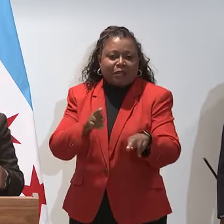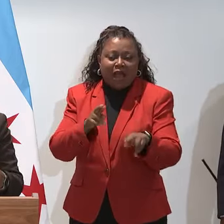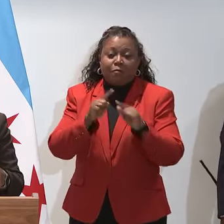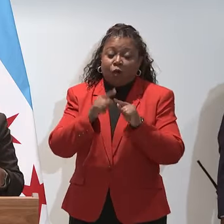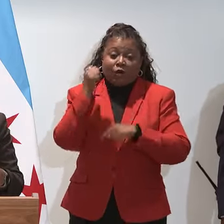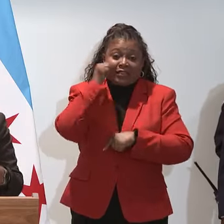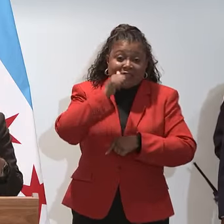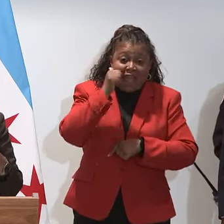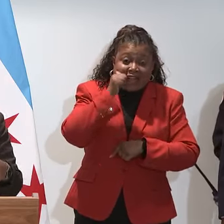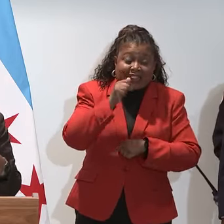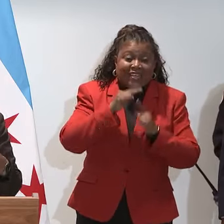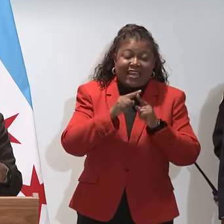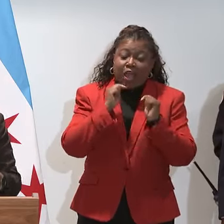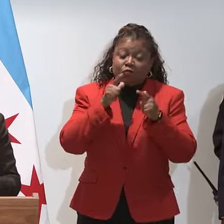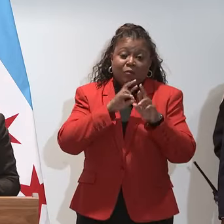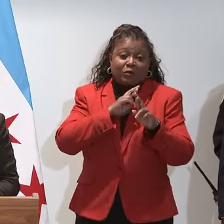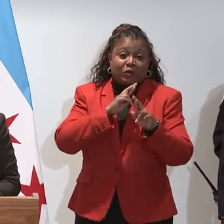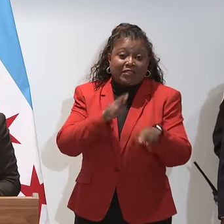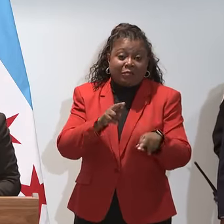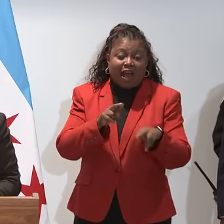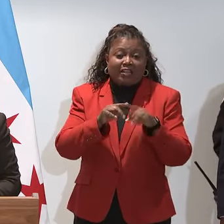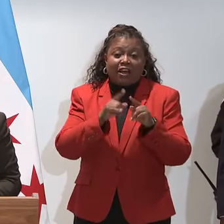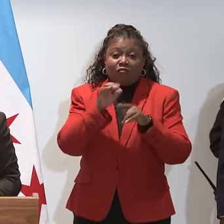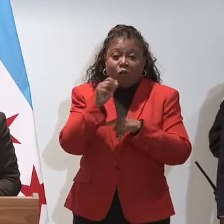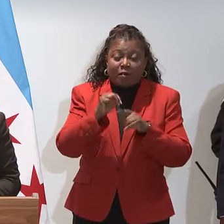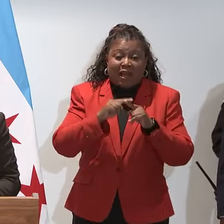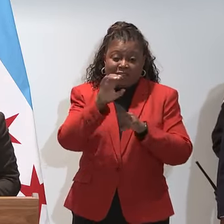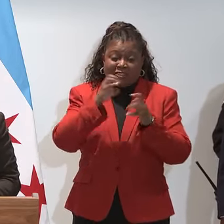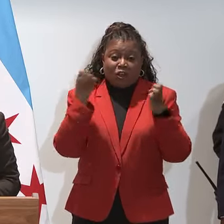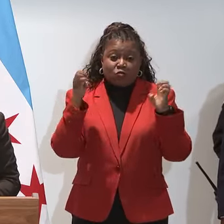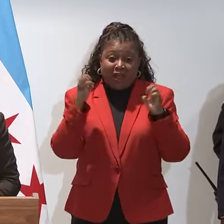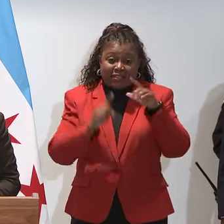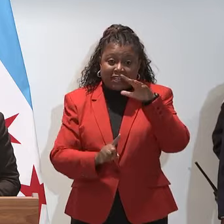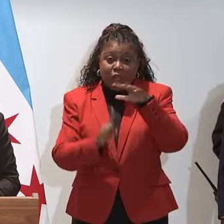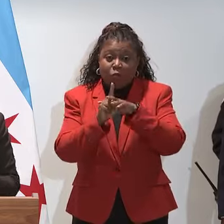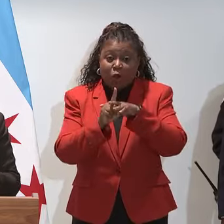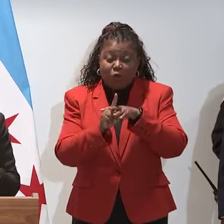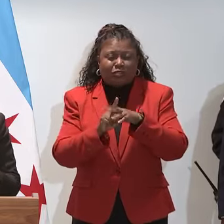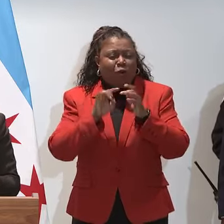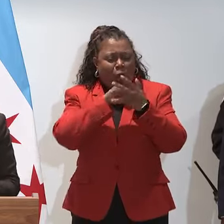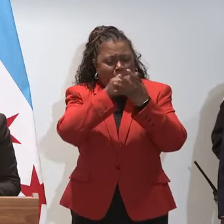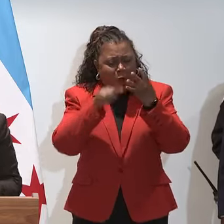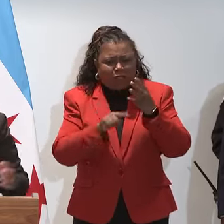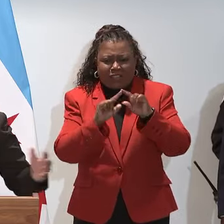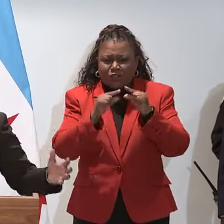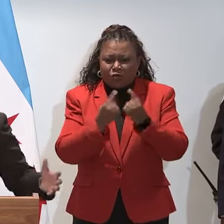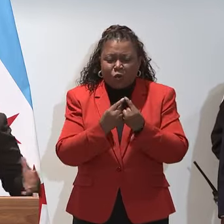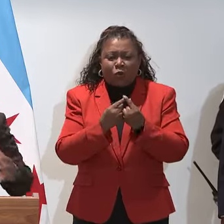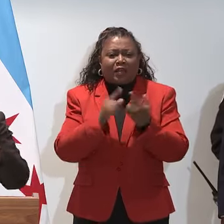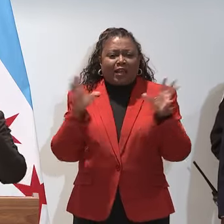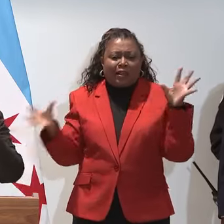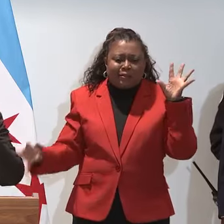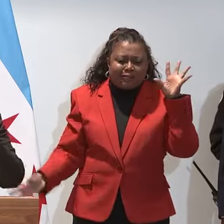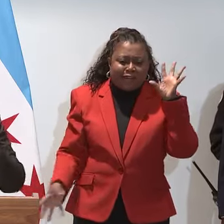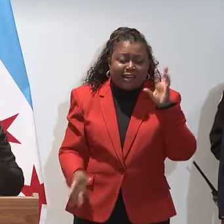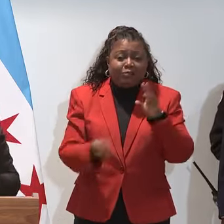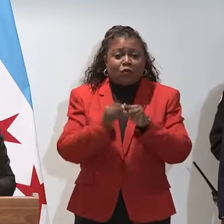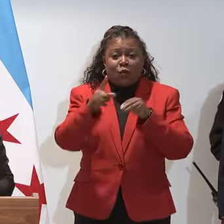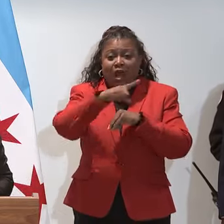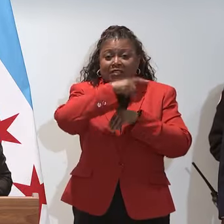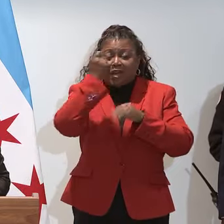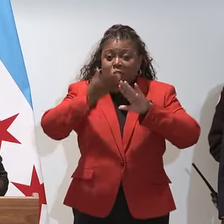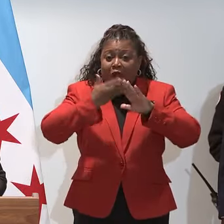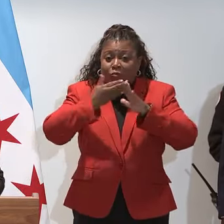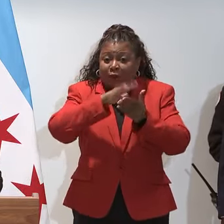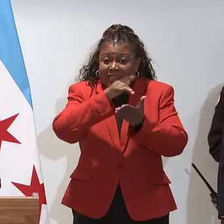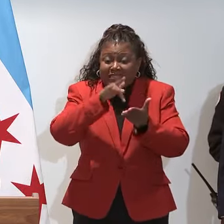both daily and in rapid response format should crises emerge. All these groups then feed up to our Summer